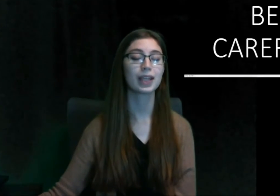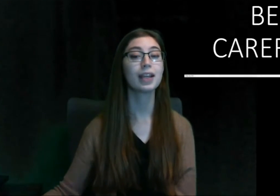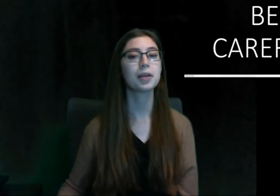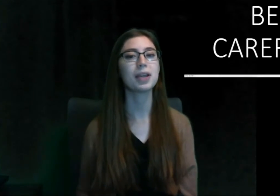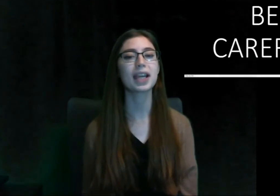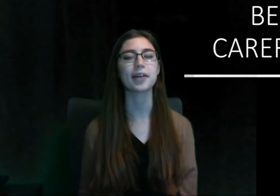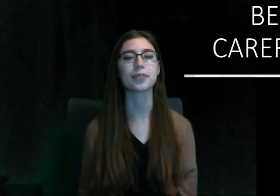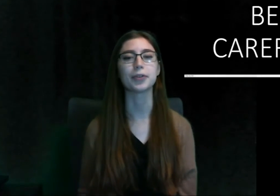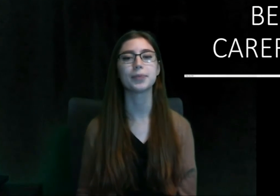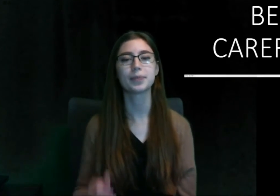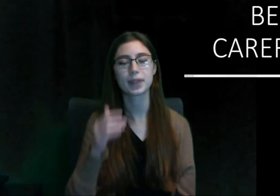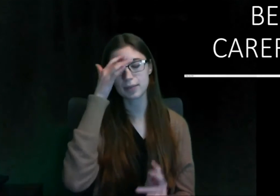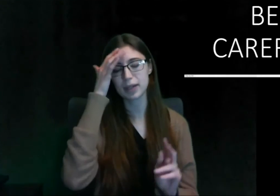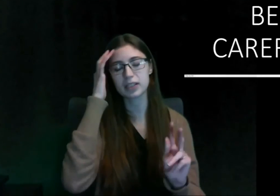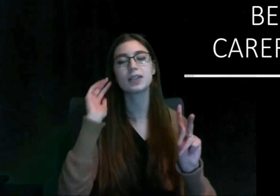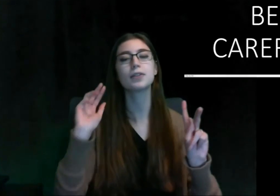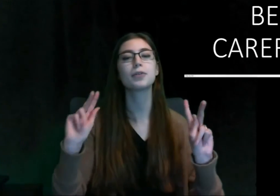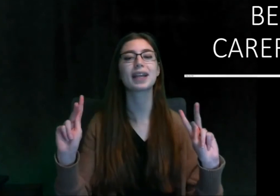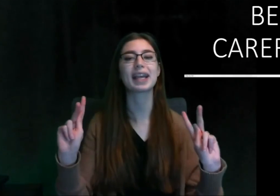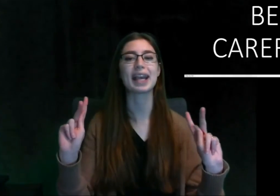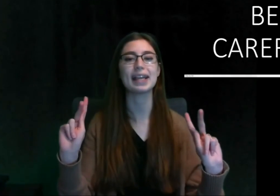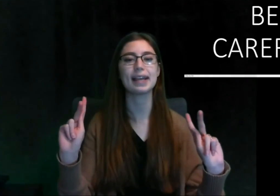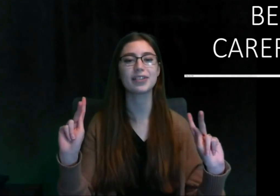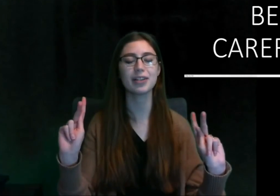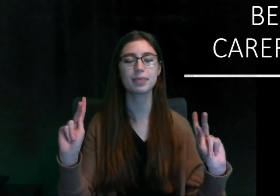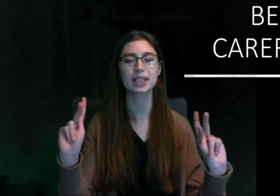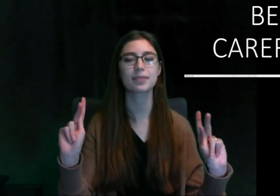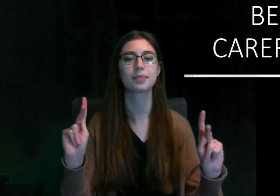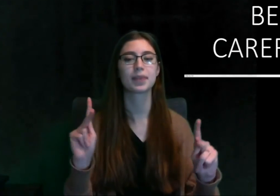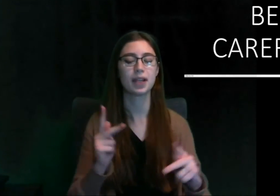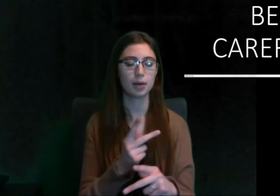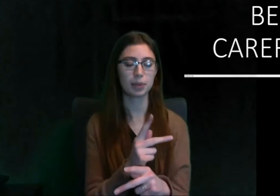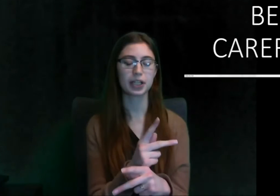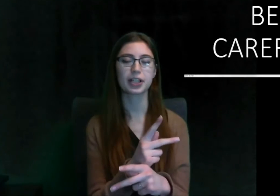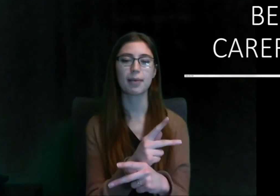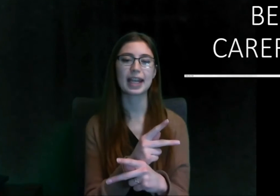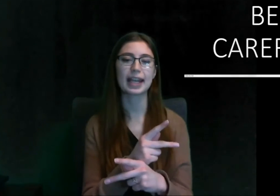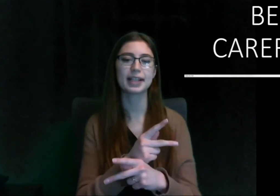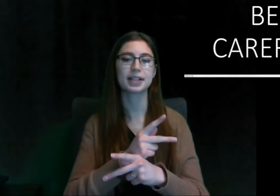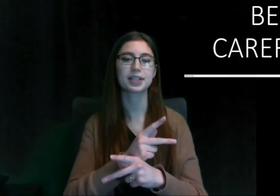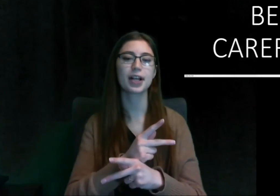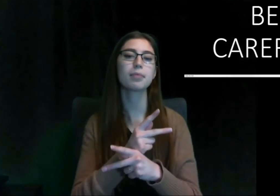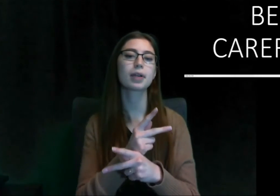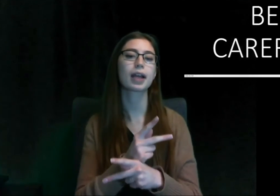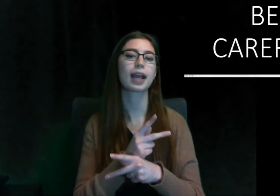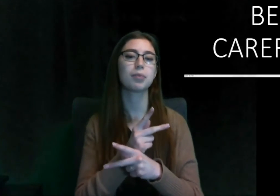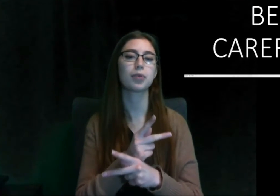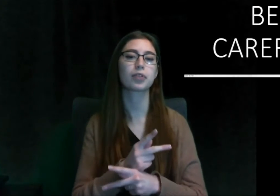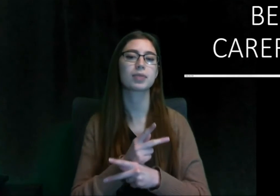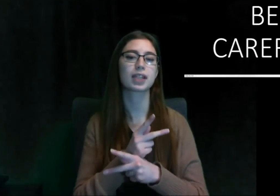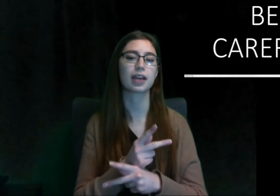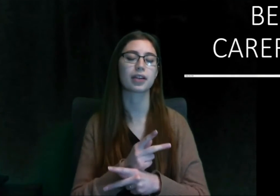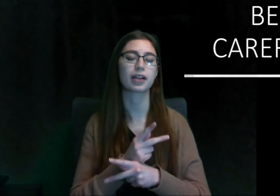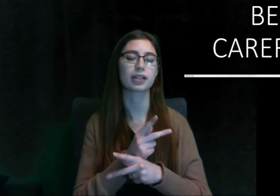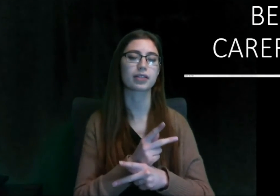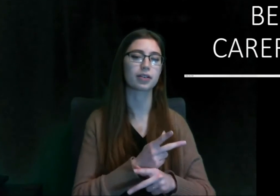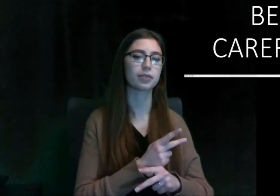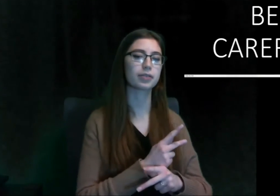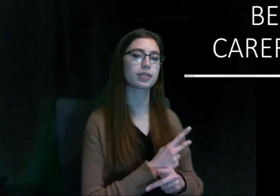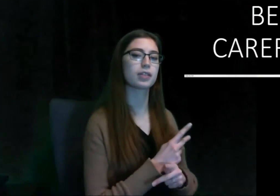Be careful. You can make 2 K hand shapes. Put your dominant hand on top and move them together in circles.